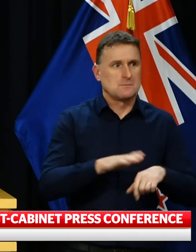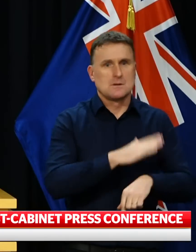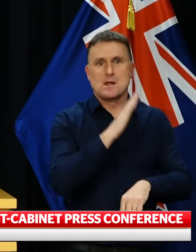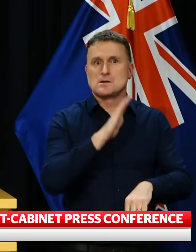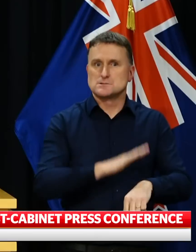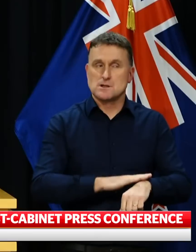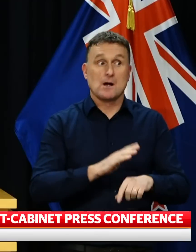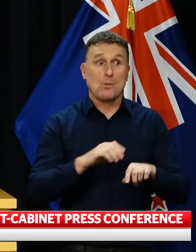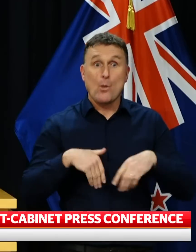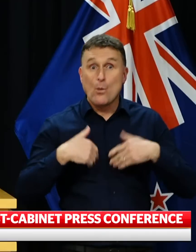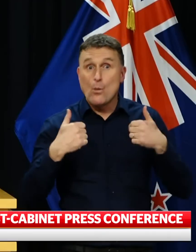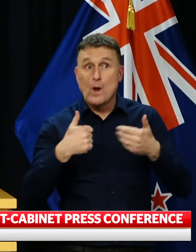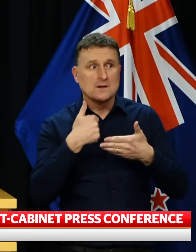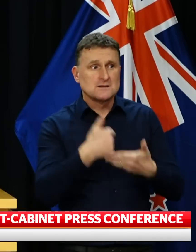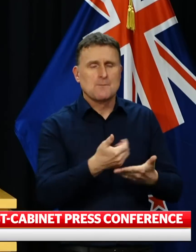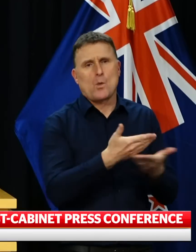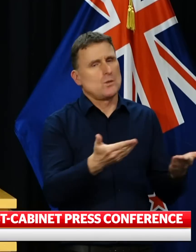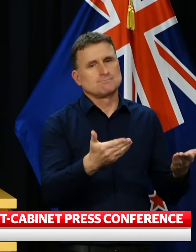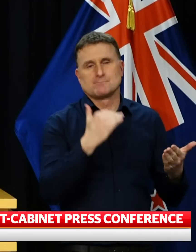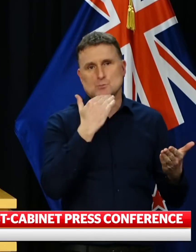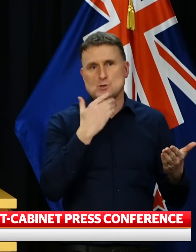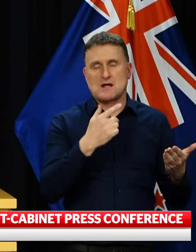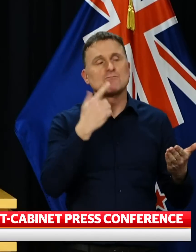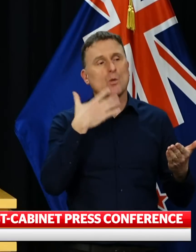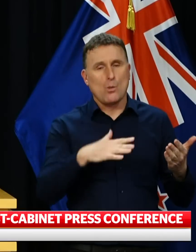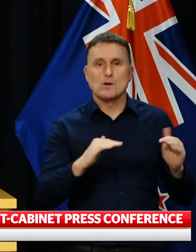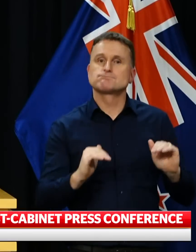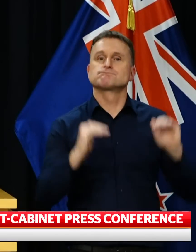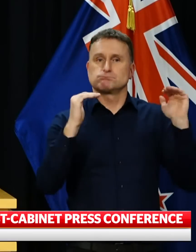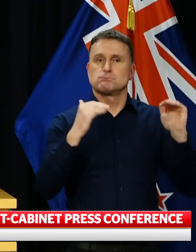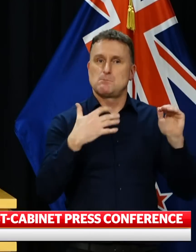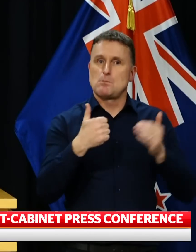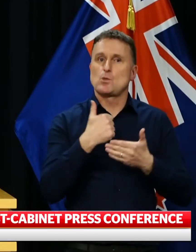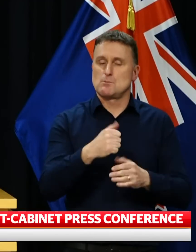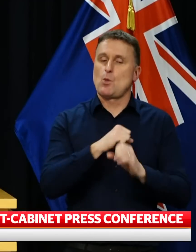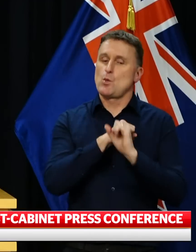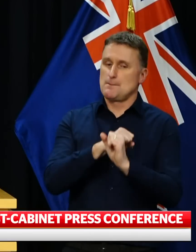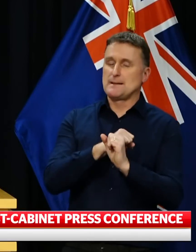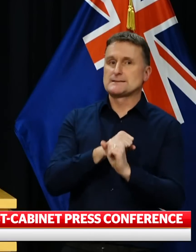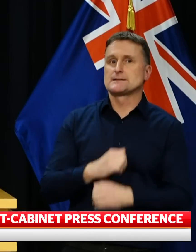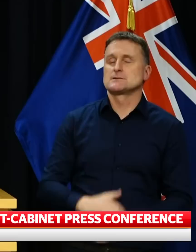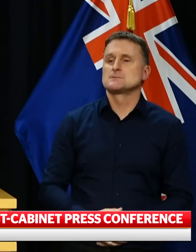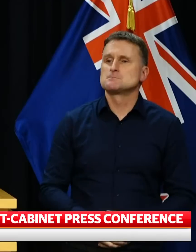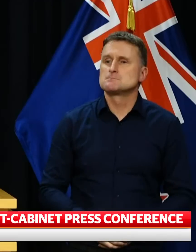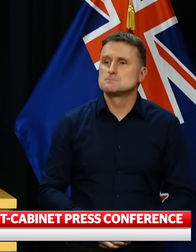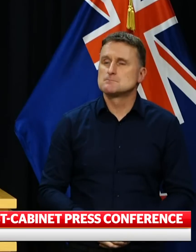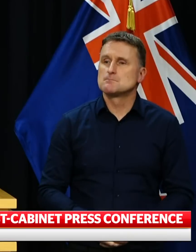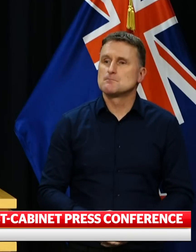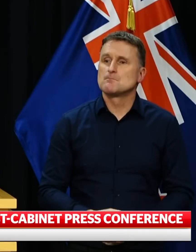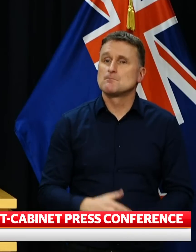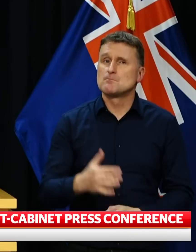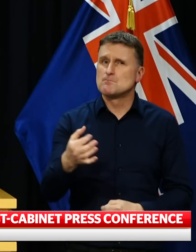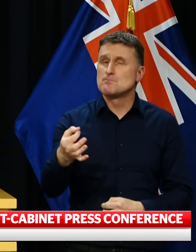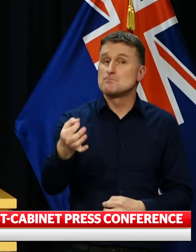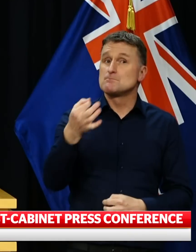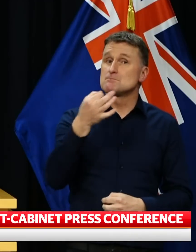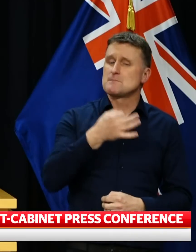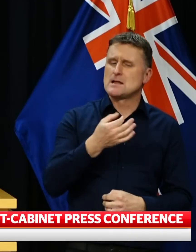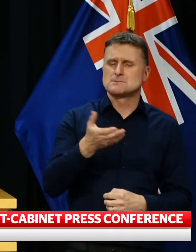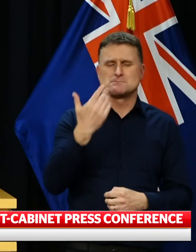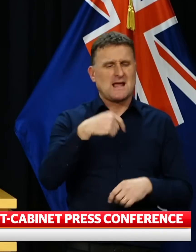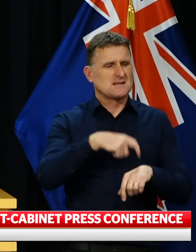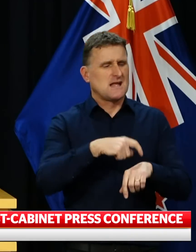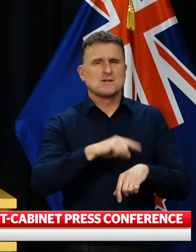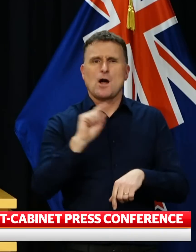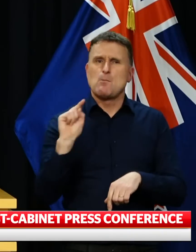well supported as they should have been, and I'm committed to doing something about that. Why do you think that's the case? Do you think because this happened in the middle of COVID, I mean, Auckland